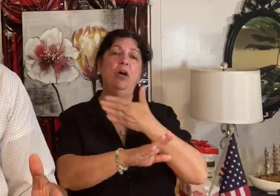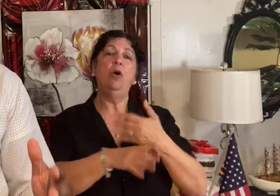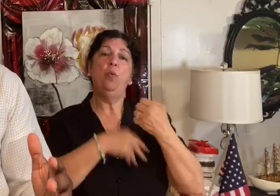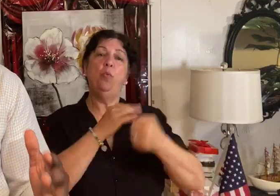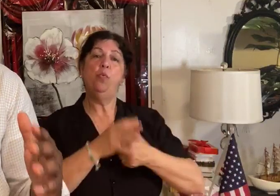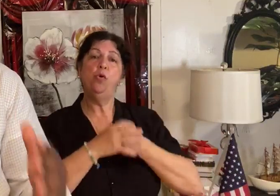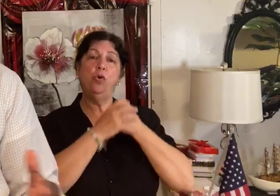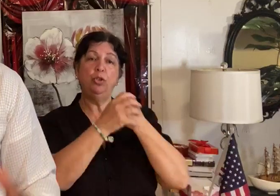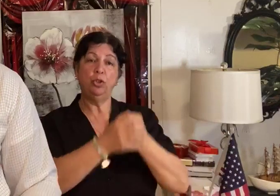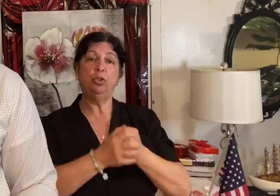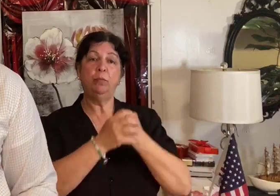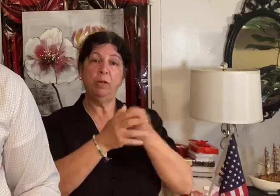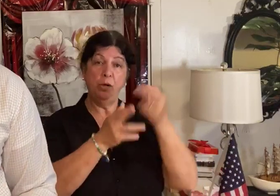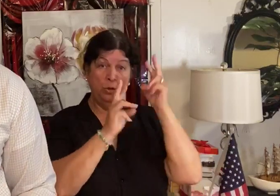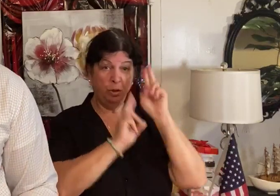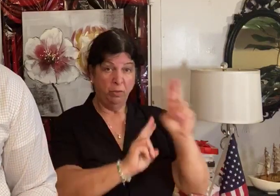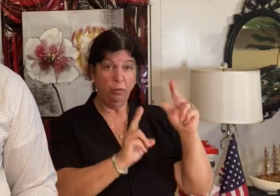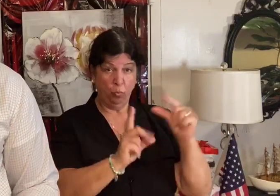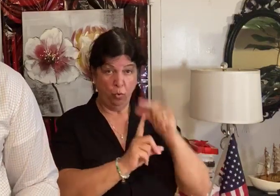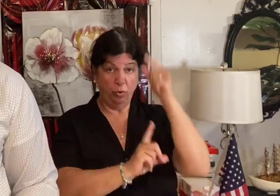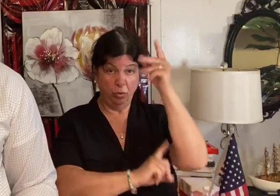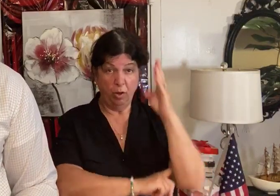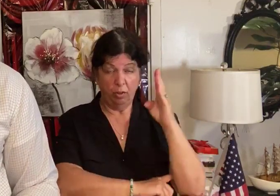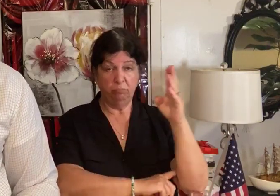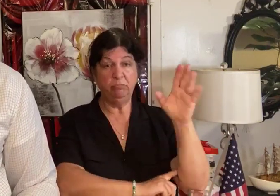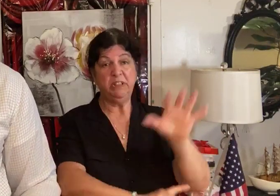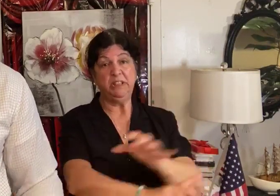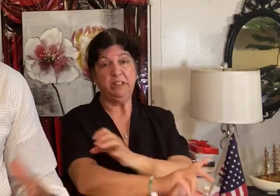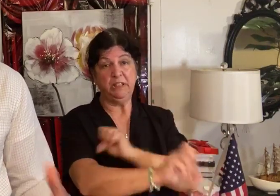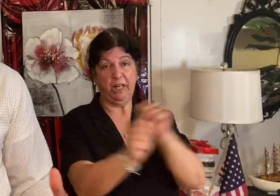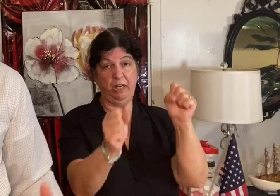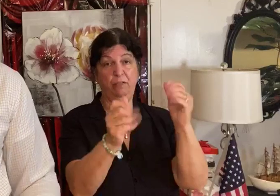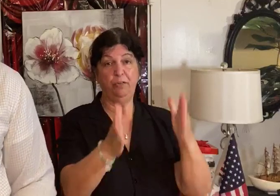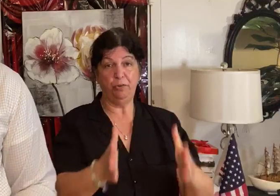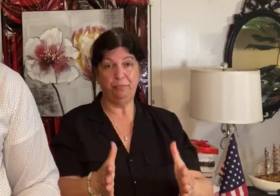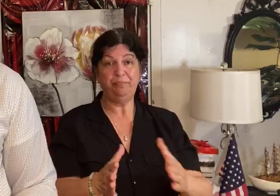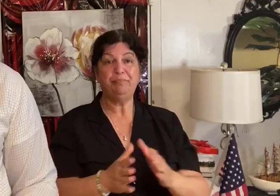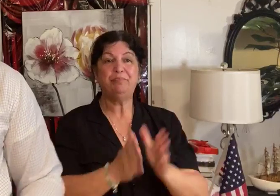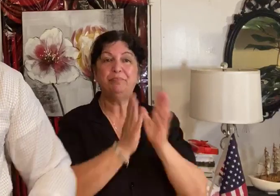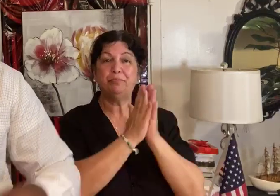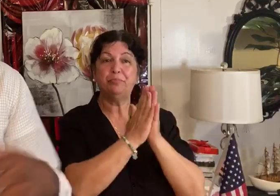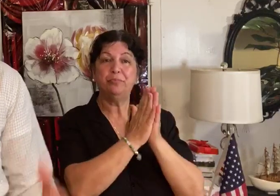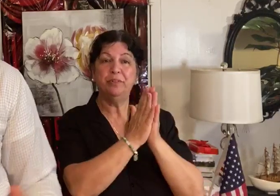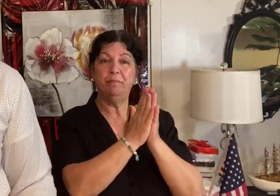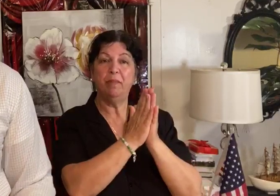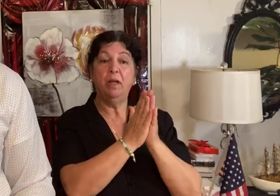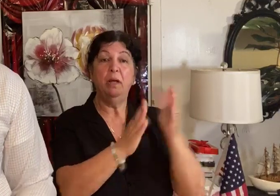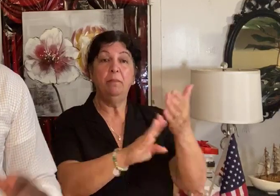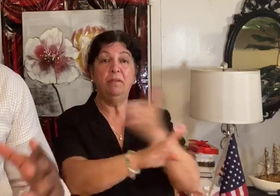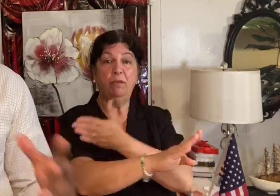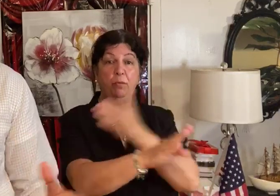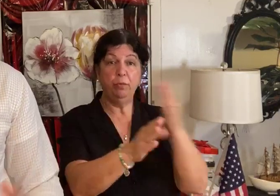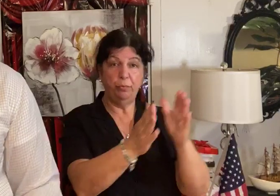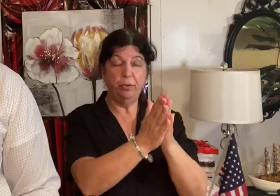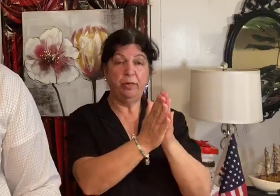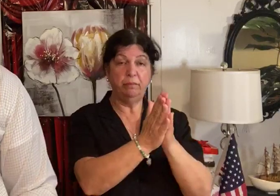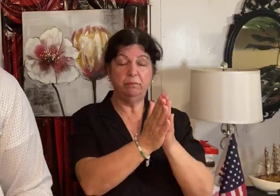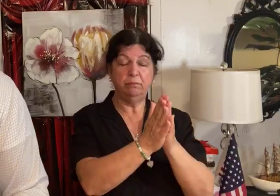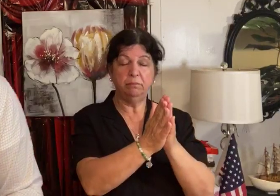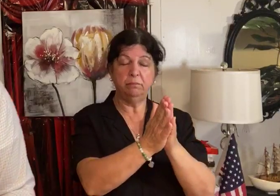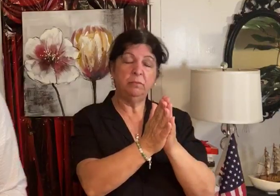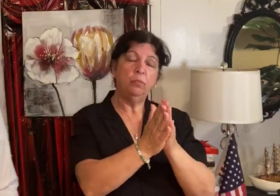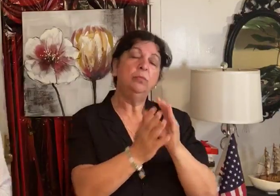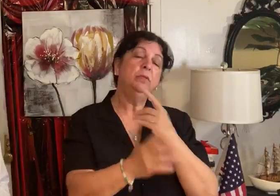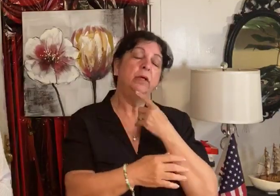worship and in reverence to the Savior. And at this time, we're going to go to the Lord in prayer. Before we pray, I want to call a